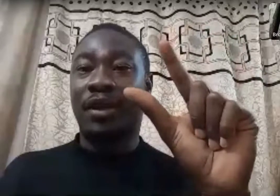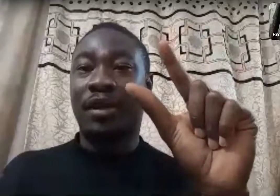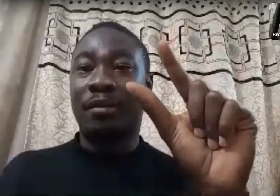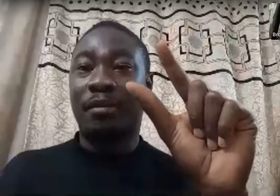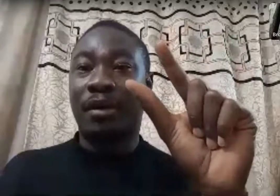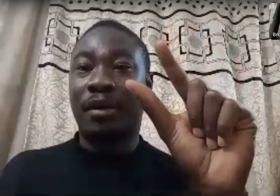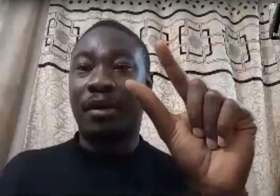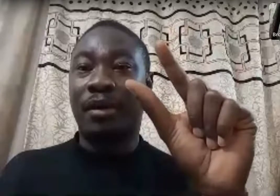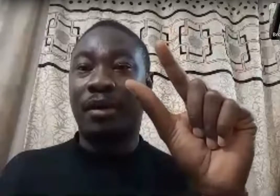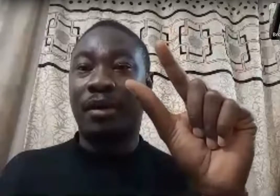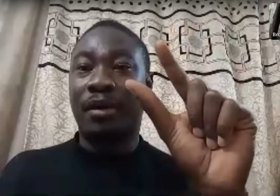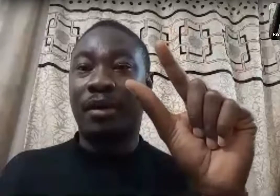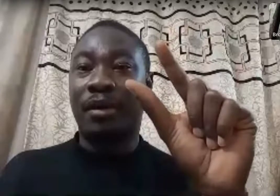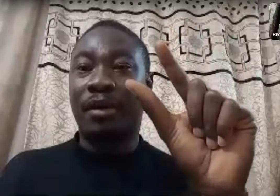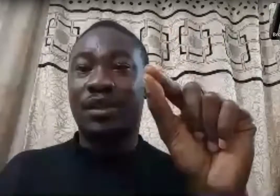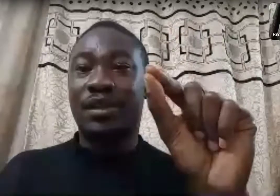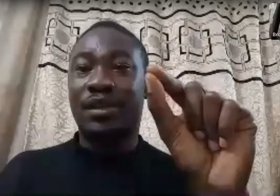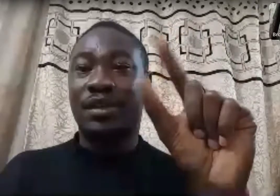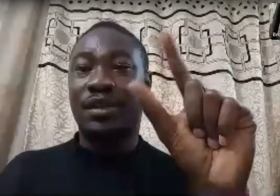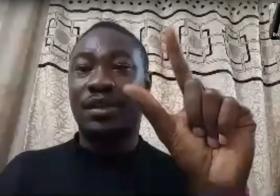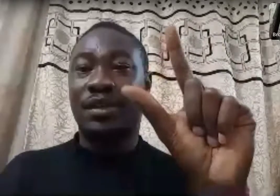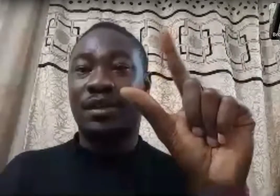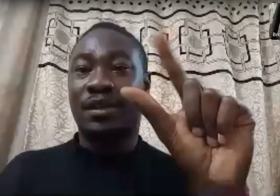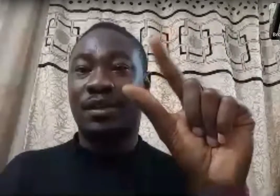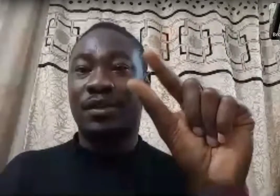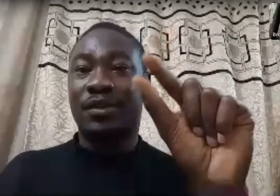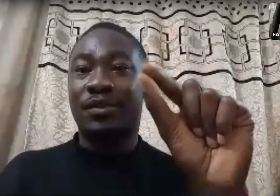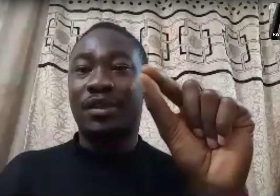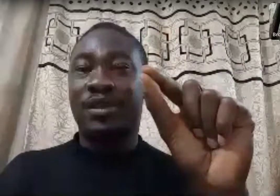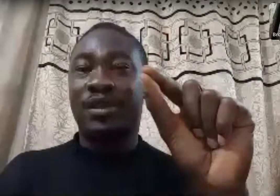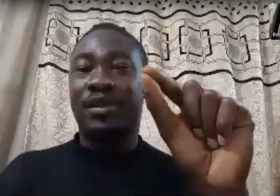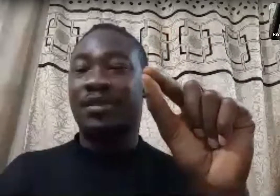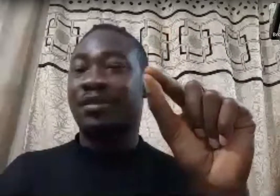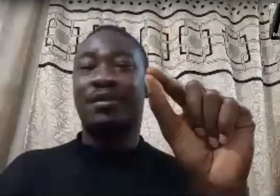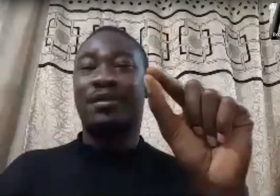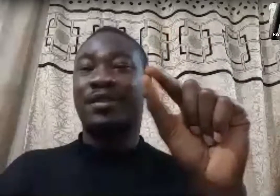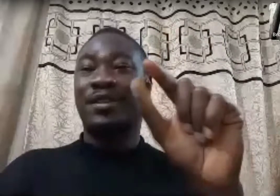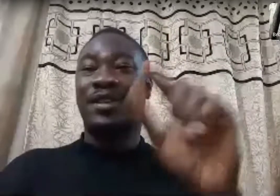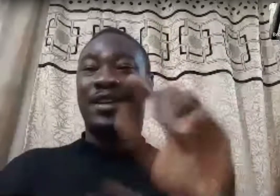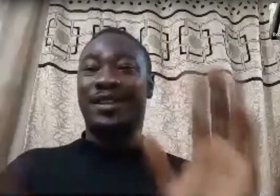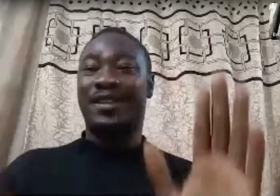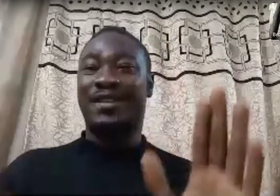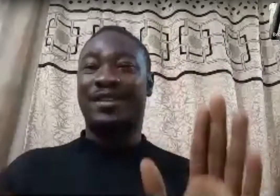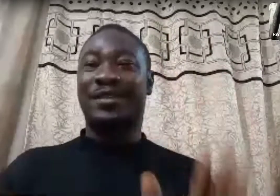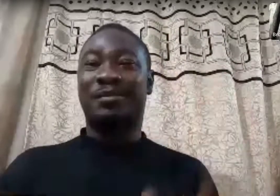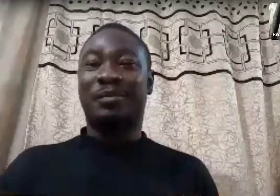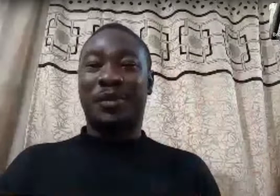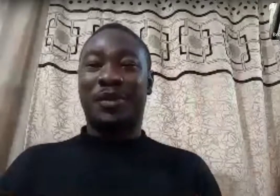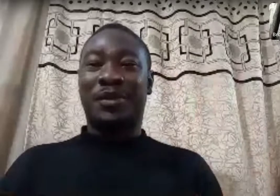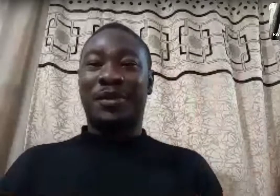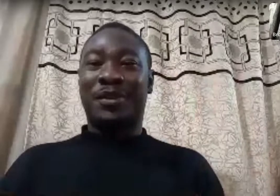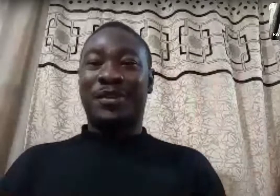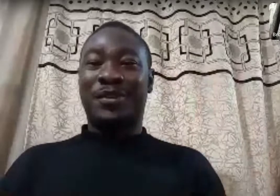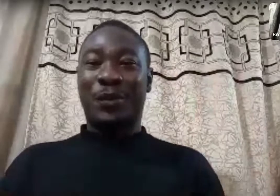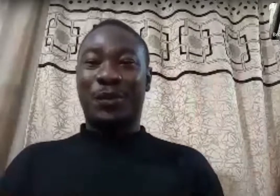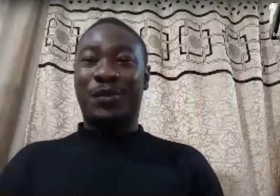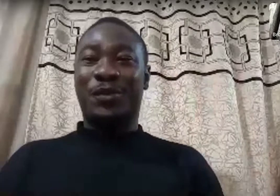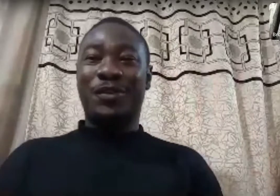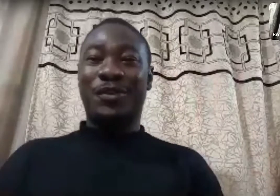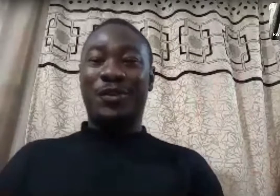20. 20. That's it. So you are a graduate of